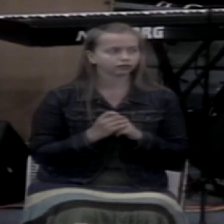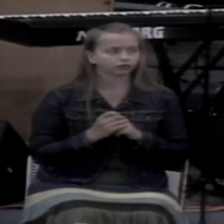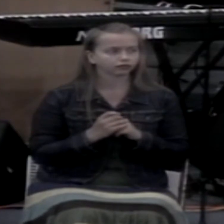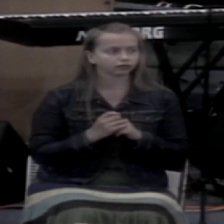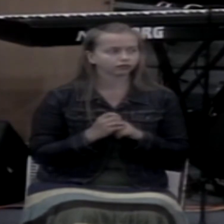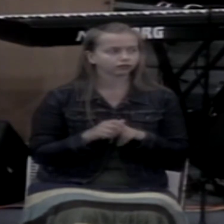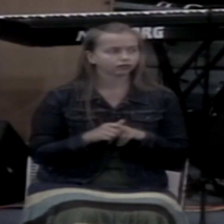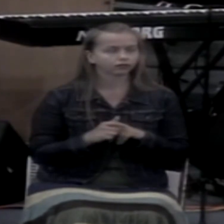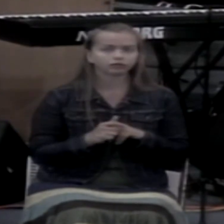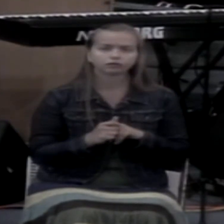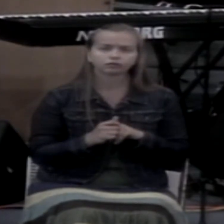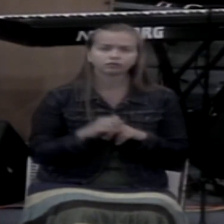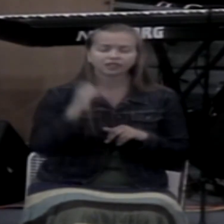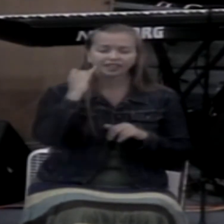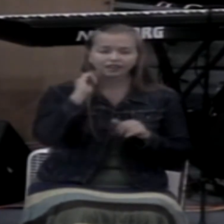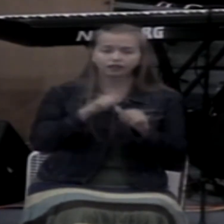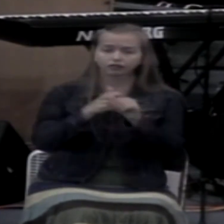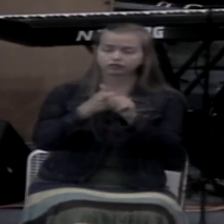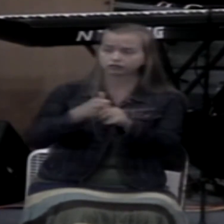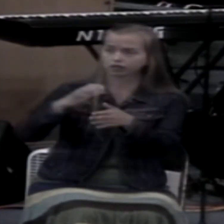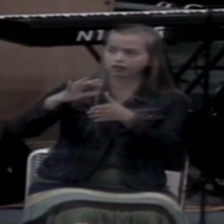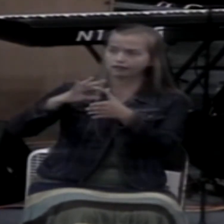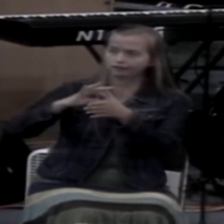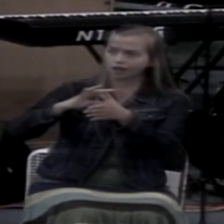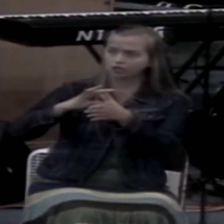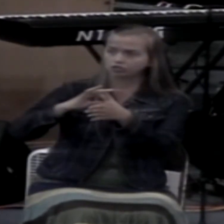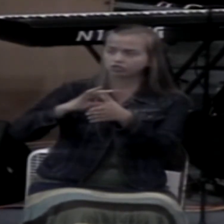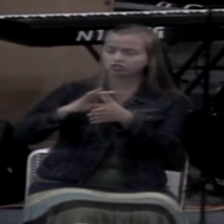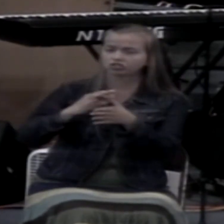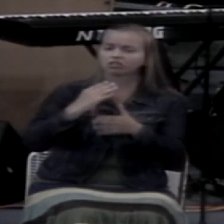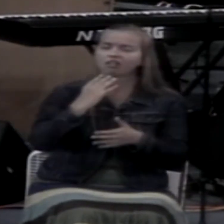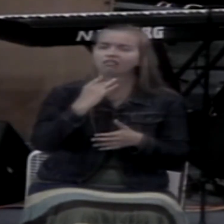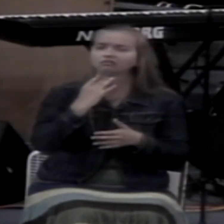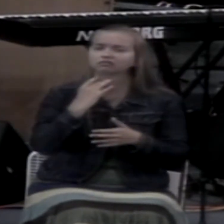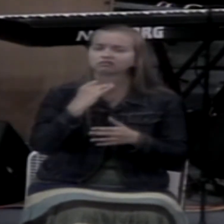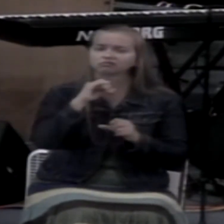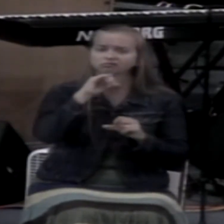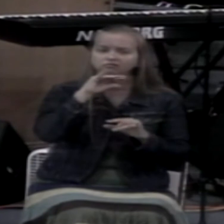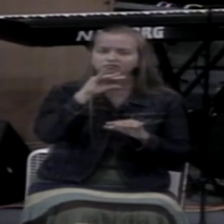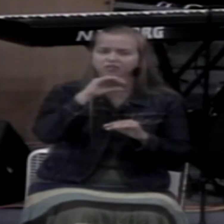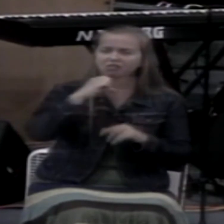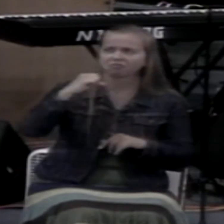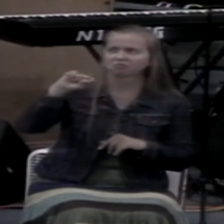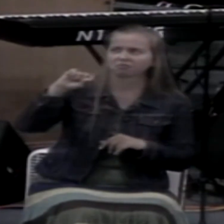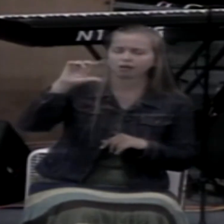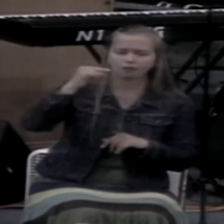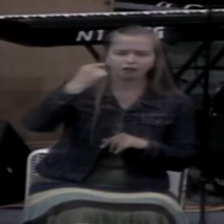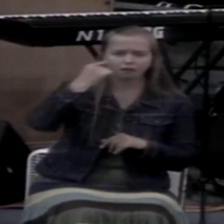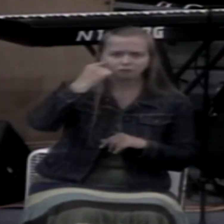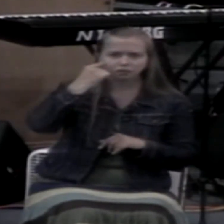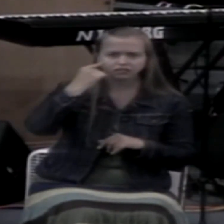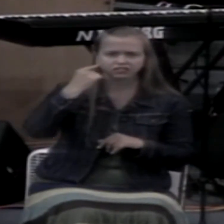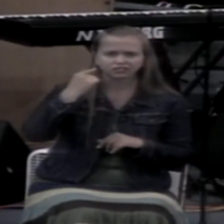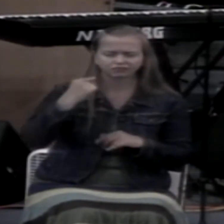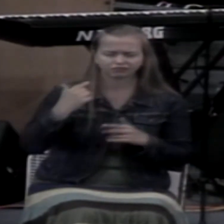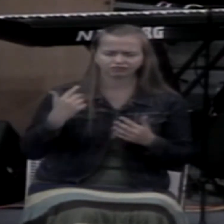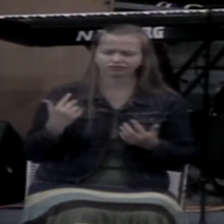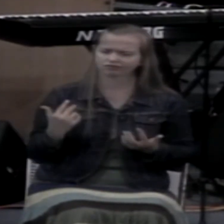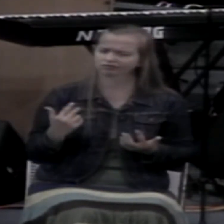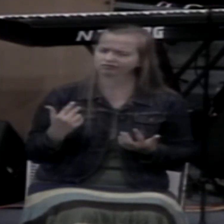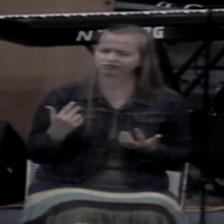They're not afraid, to speak evil against dignities. We've got a whole lot of UPC people that they don't